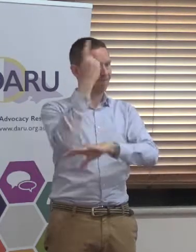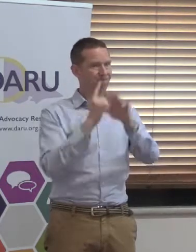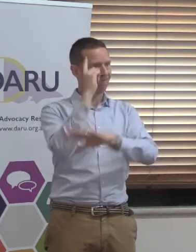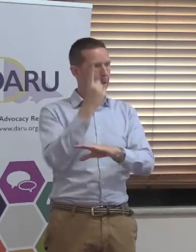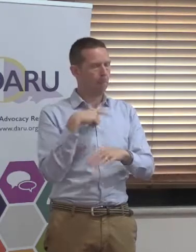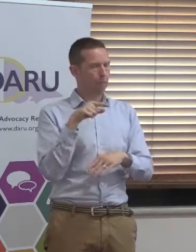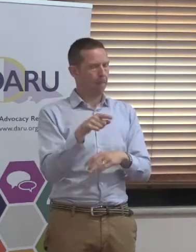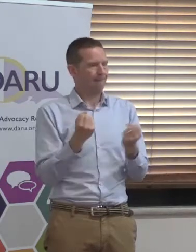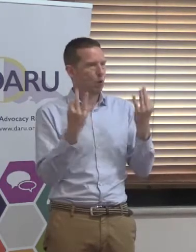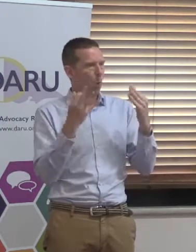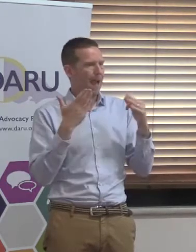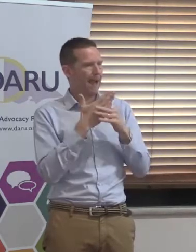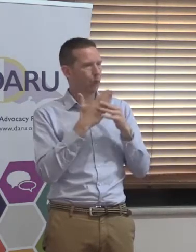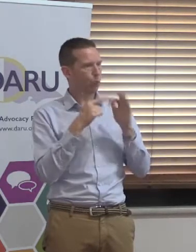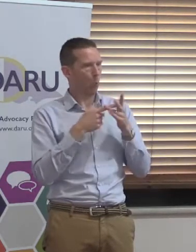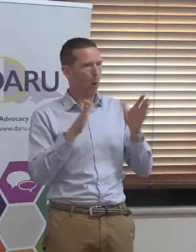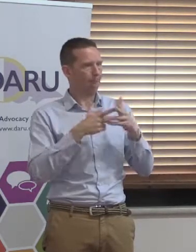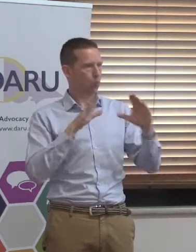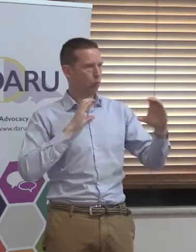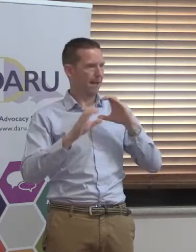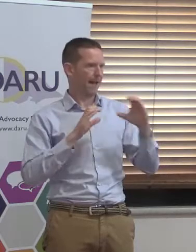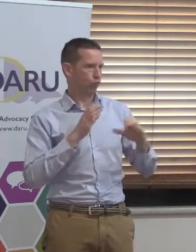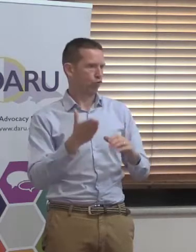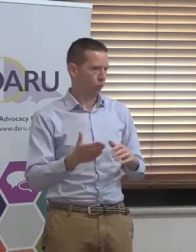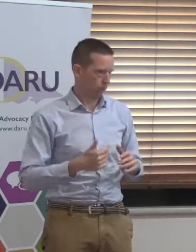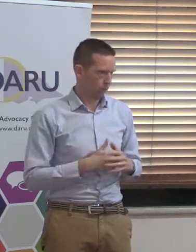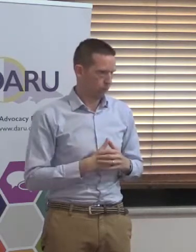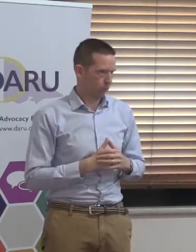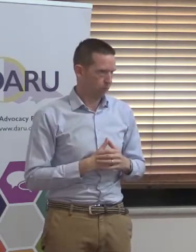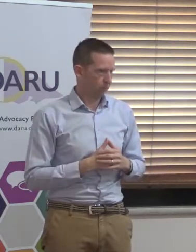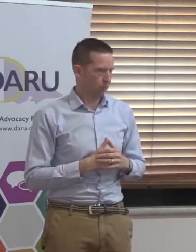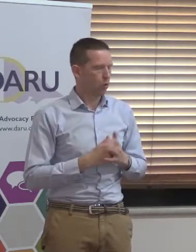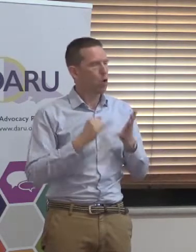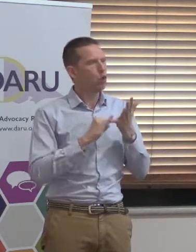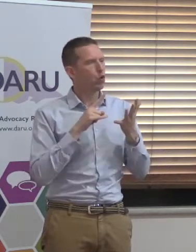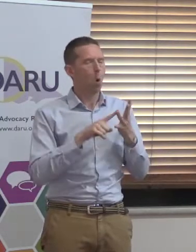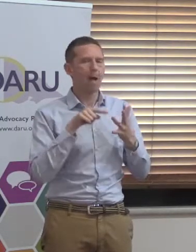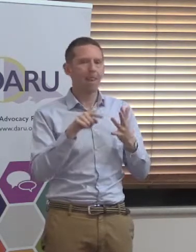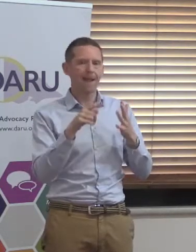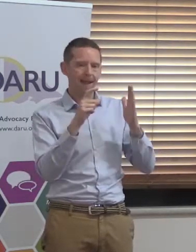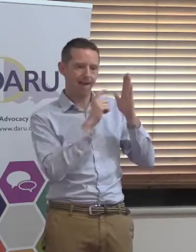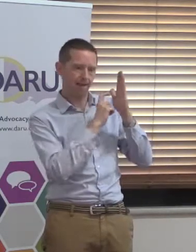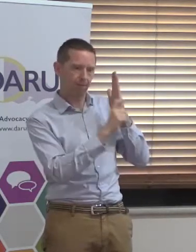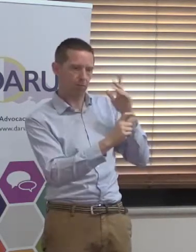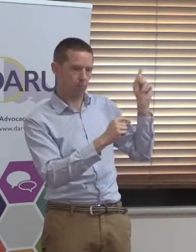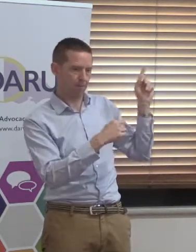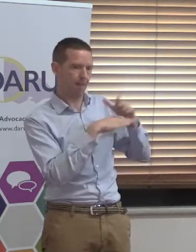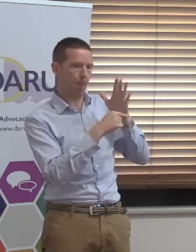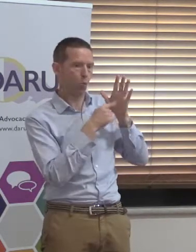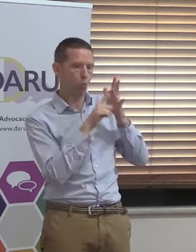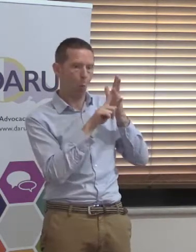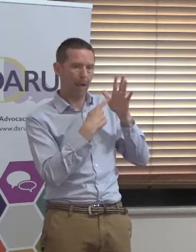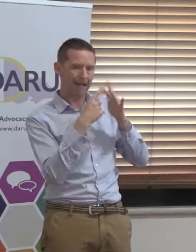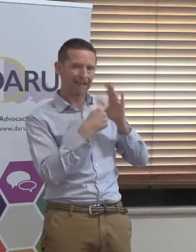have access to a functional means of communication. So there's a section in the toolkit specifically